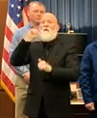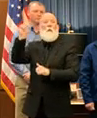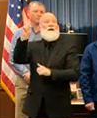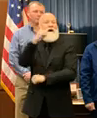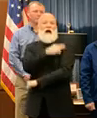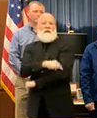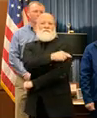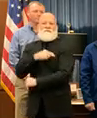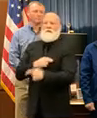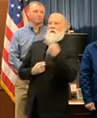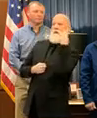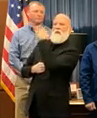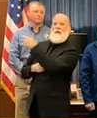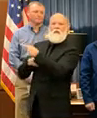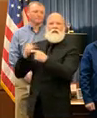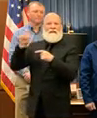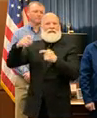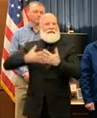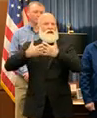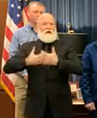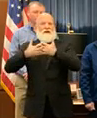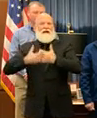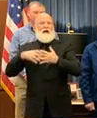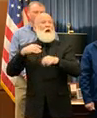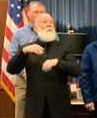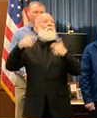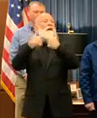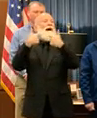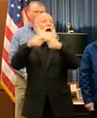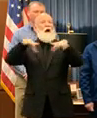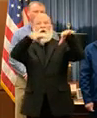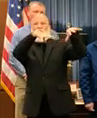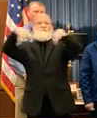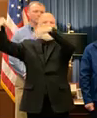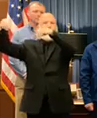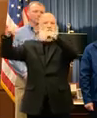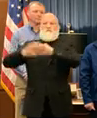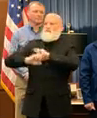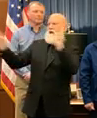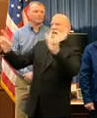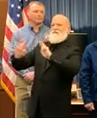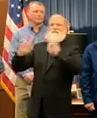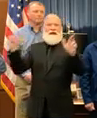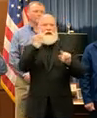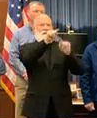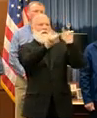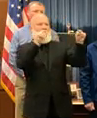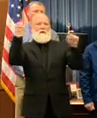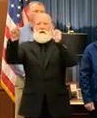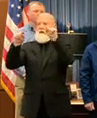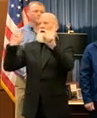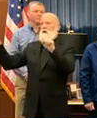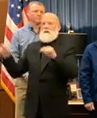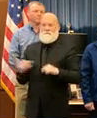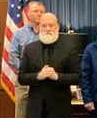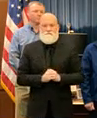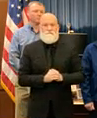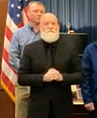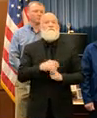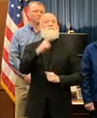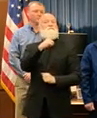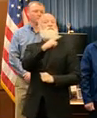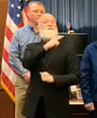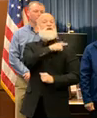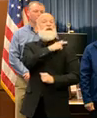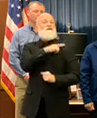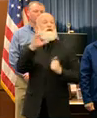have outages that are critical to the health of our citizens, that we have them close by. General Cardin's whole team is on standby to assist with